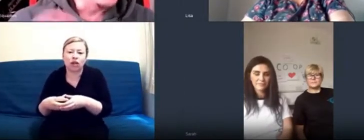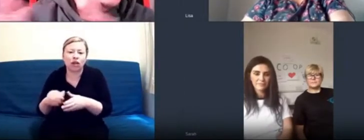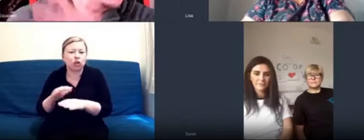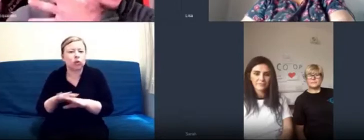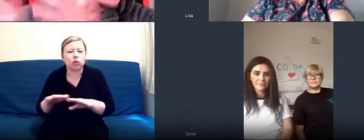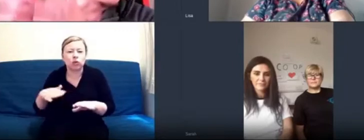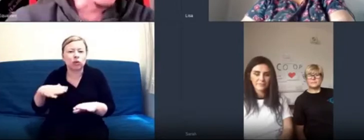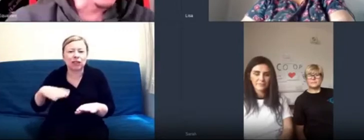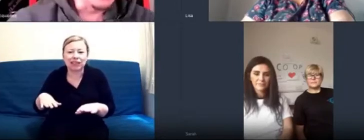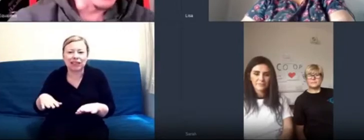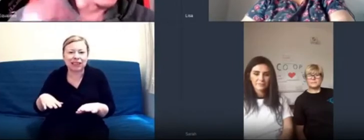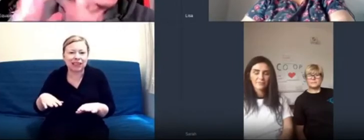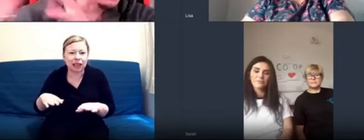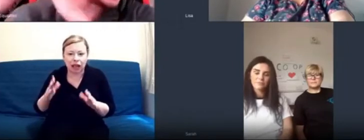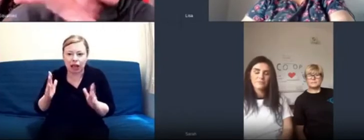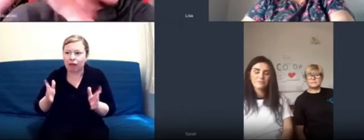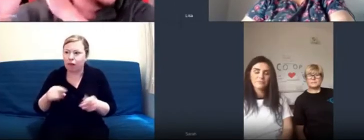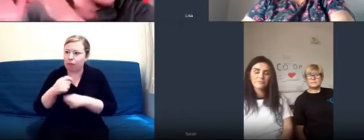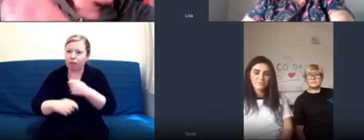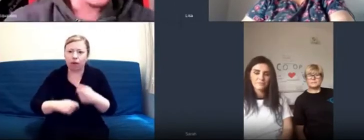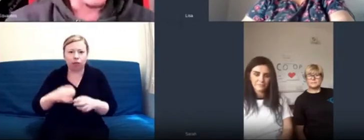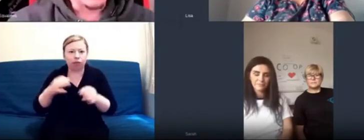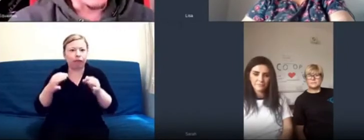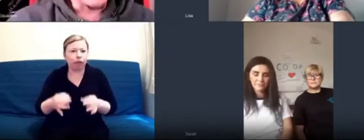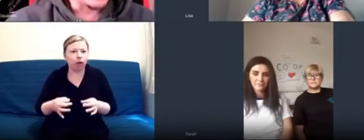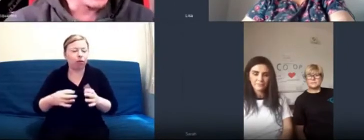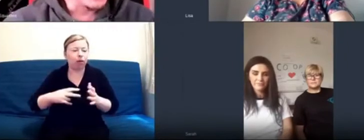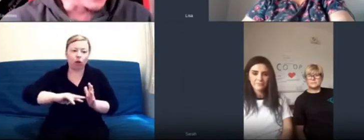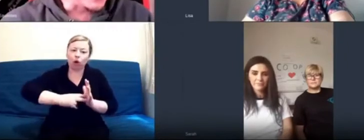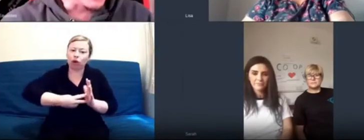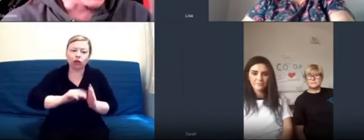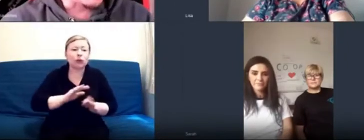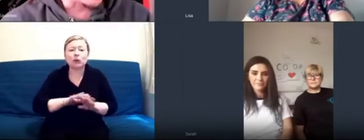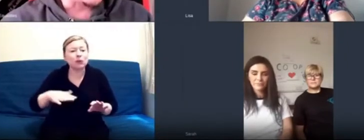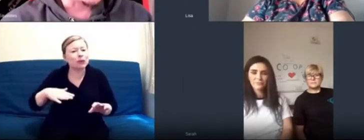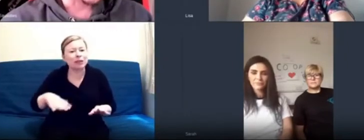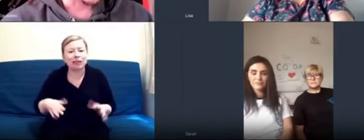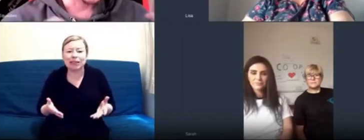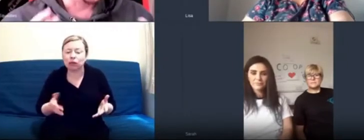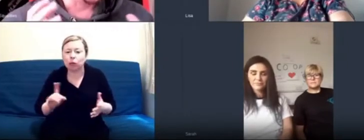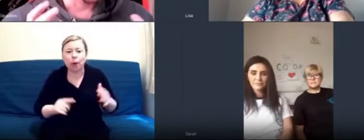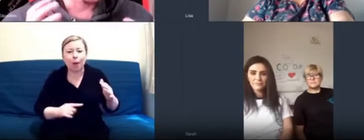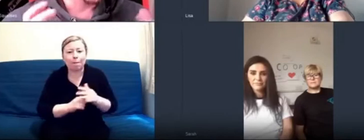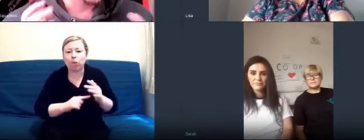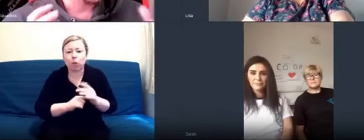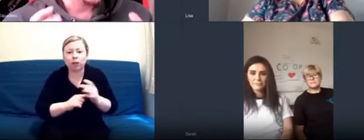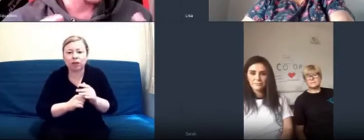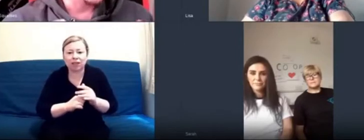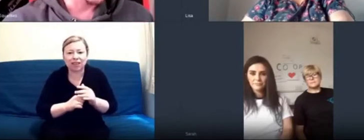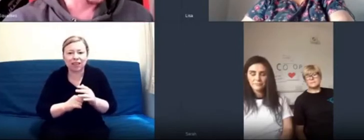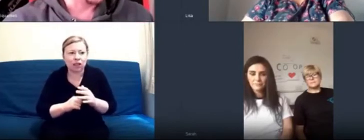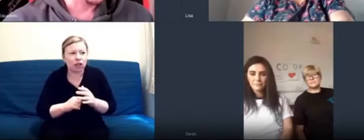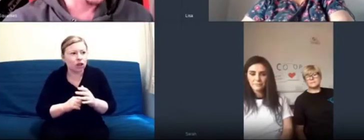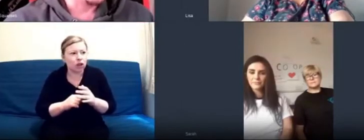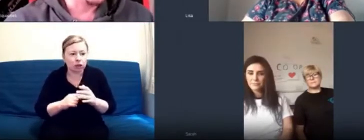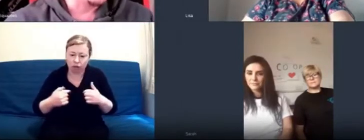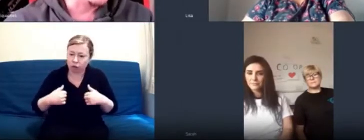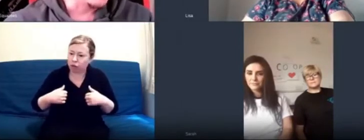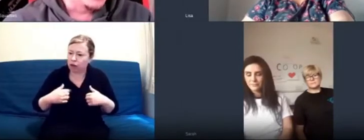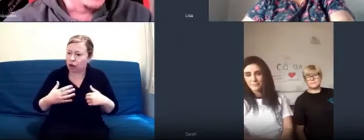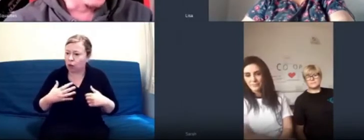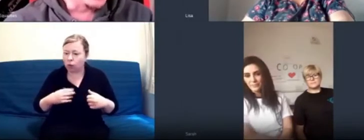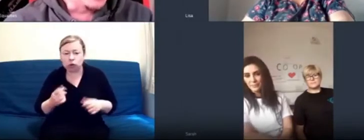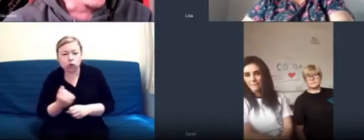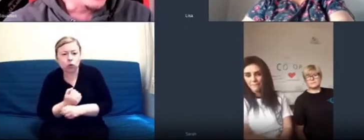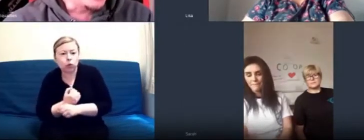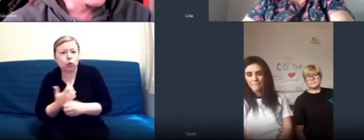be railroaded to become a formal organization very soon. What matters is actually what is it that you're about and how you do